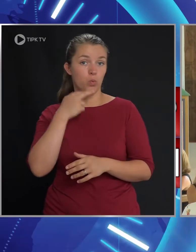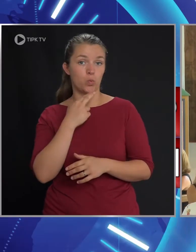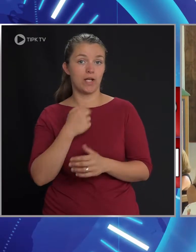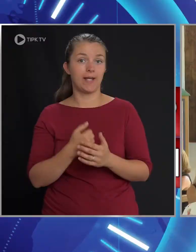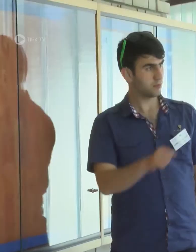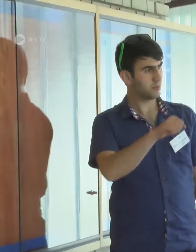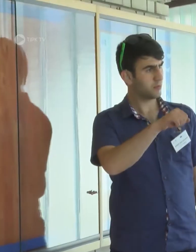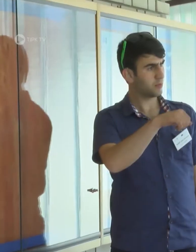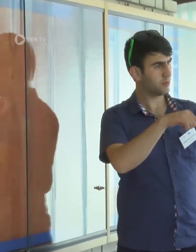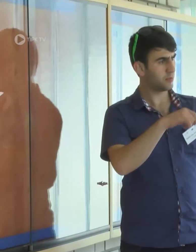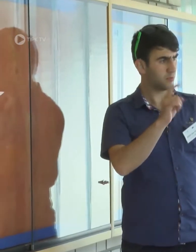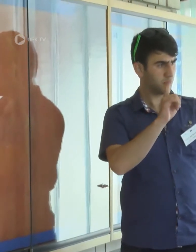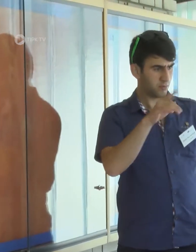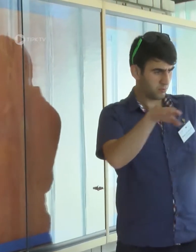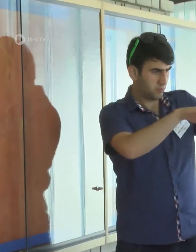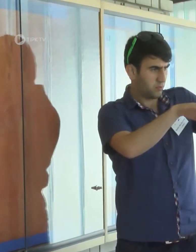people.